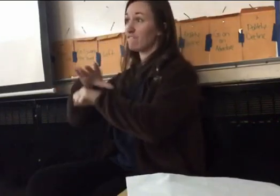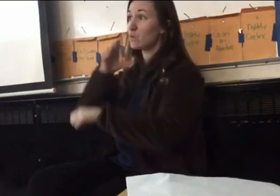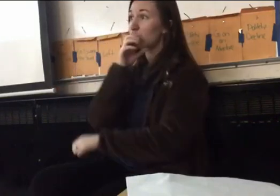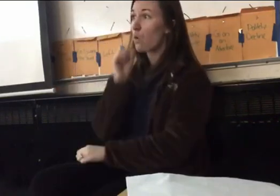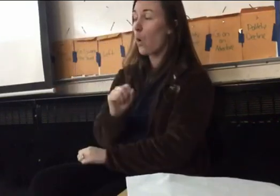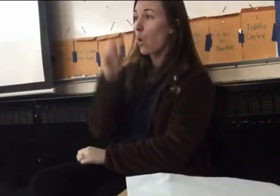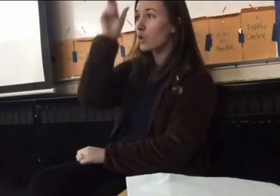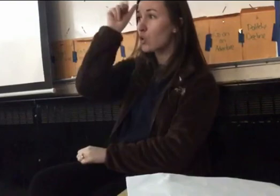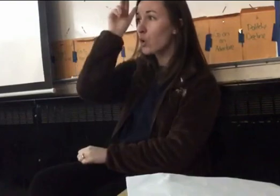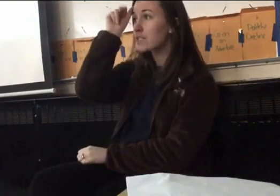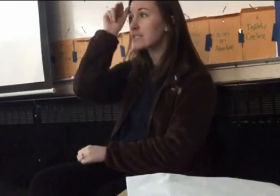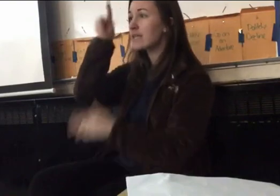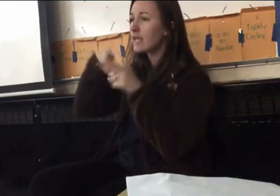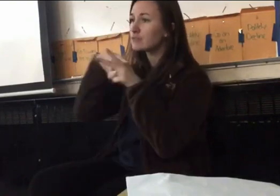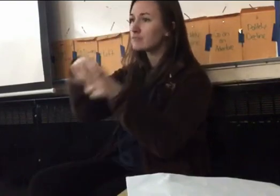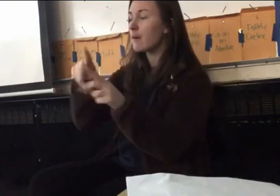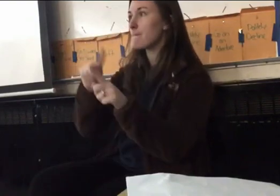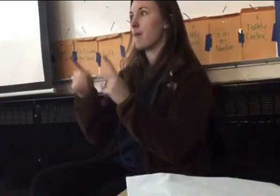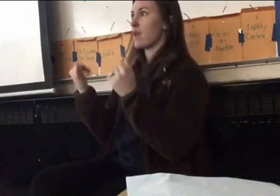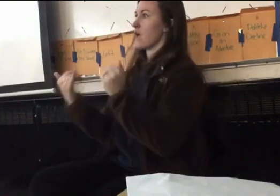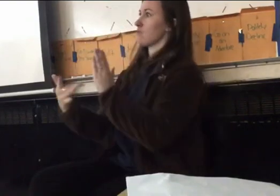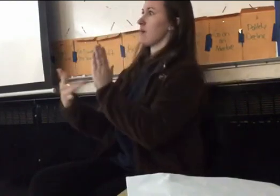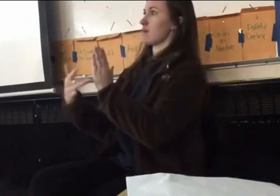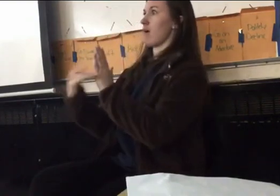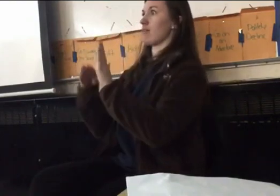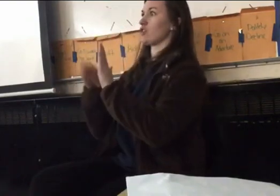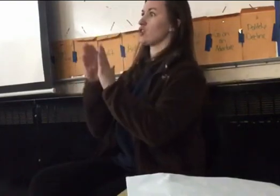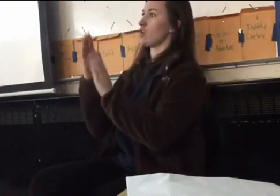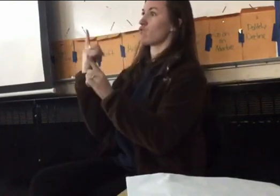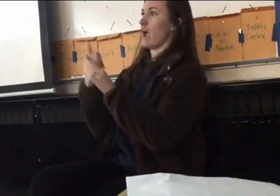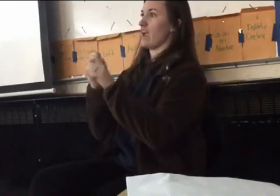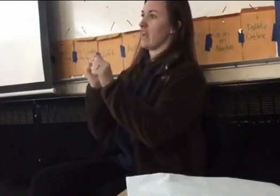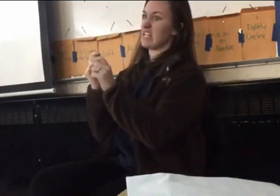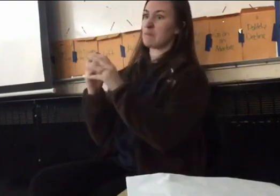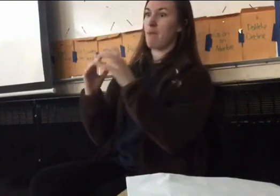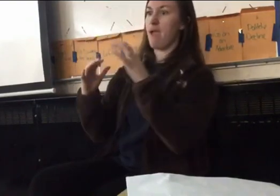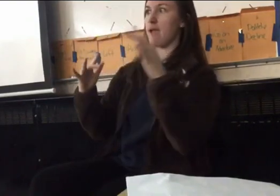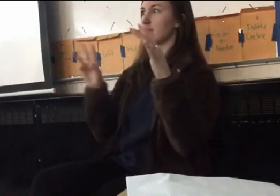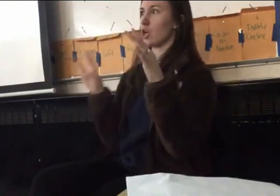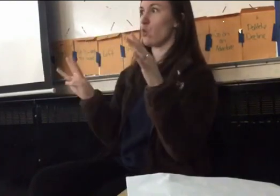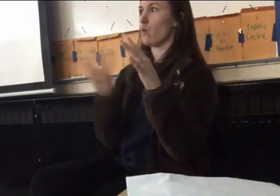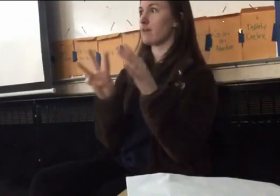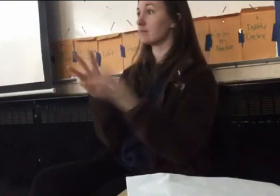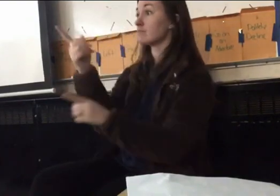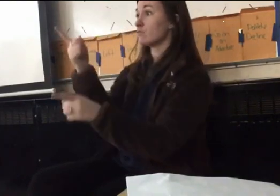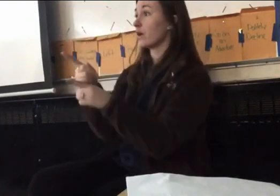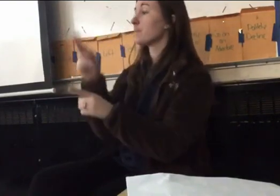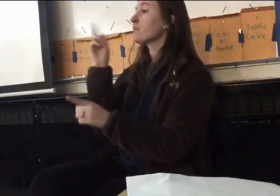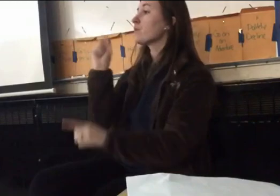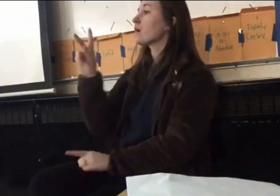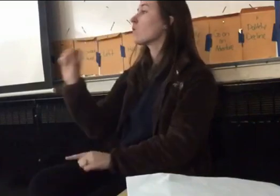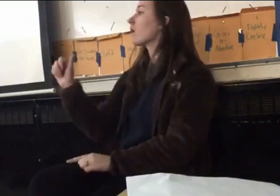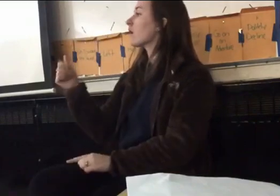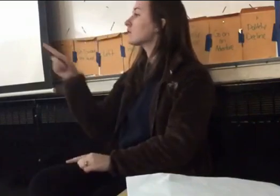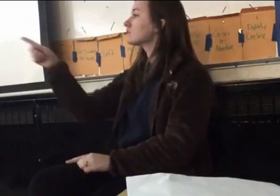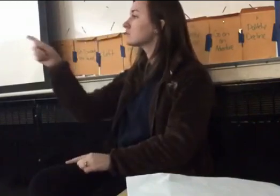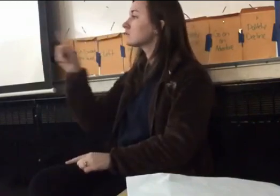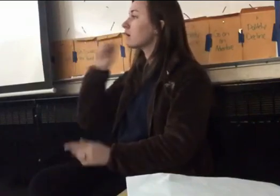move west, different movements west. Okay, what else are we noticing? There are